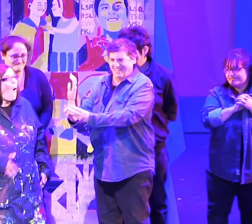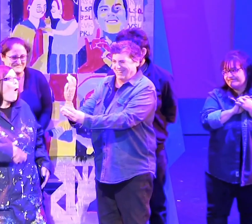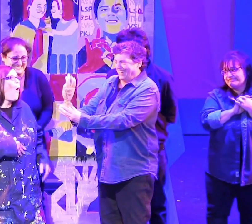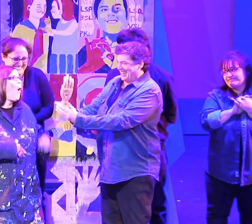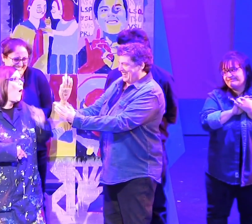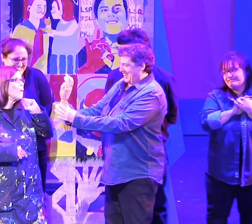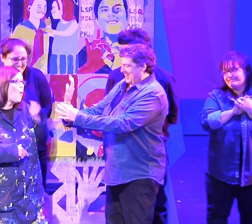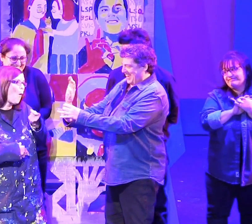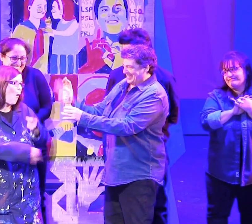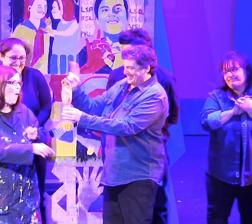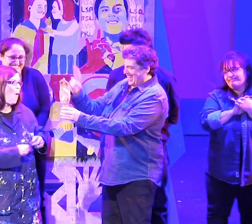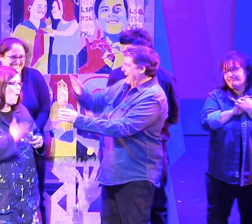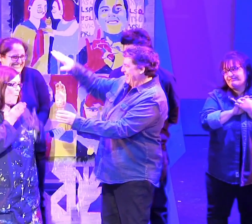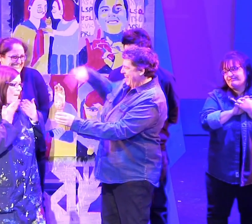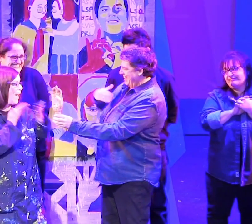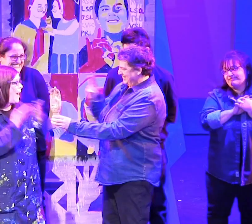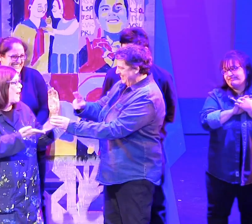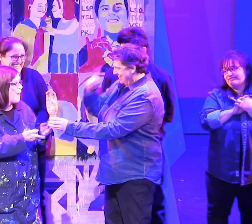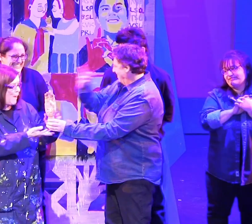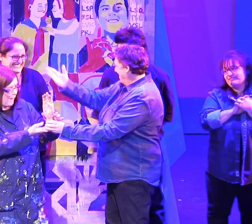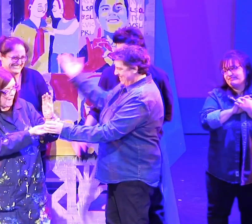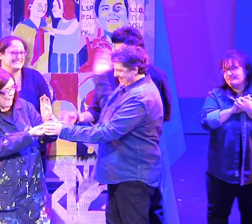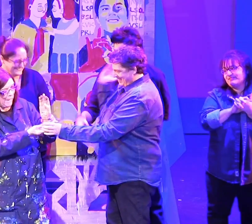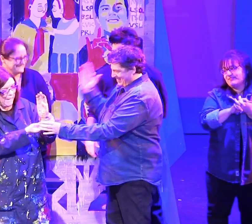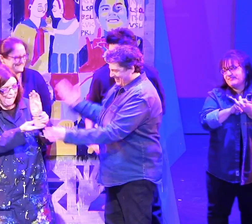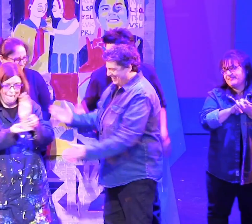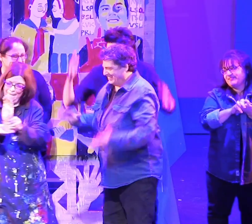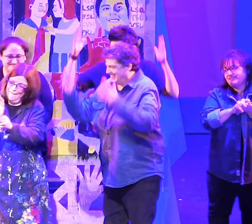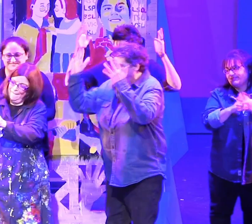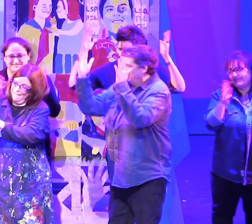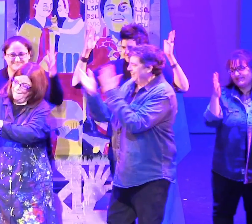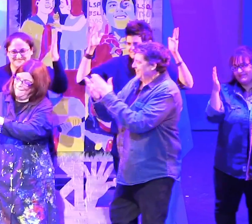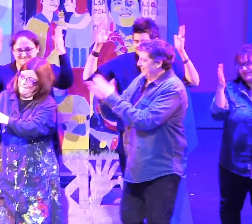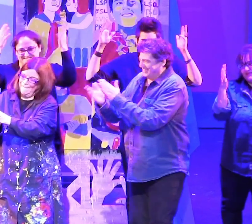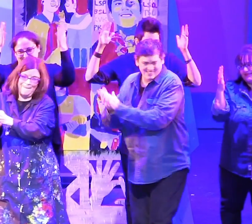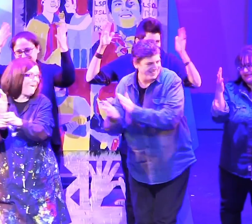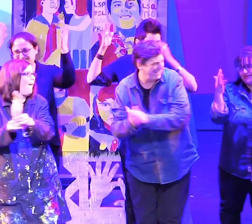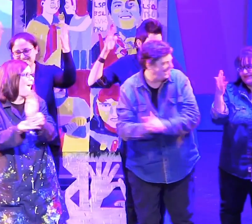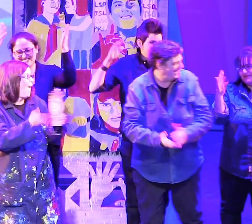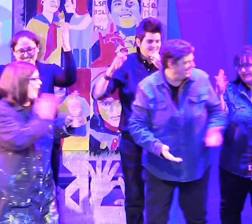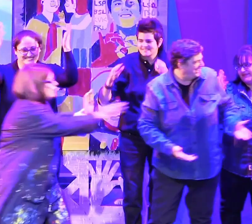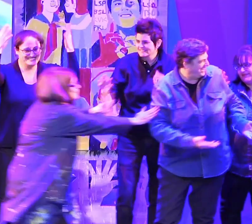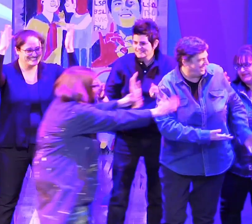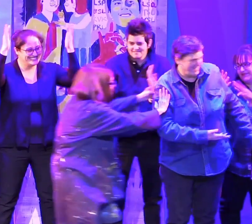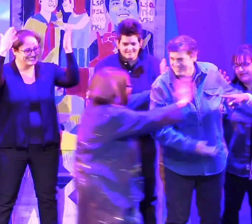Here you are. Oh, that's really cool. Thank you very much. Yes, thank you for joining us and being a part